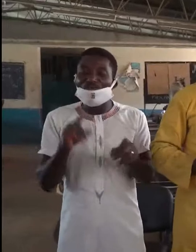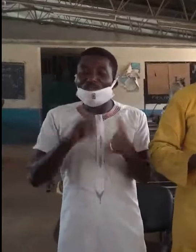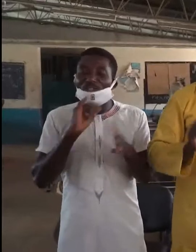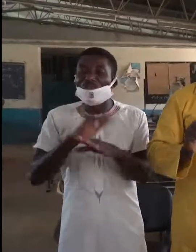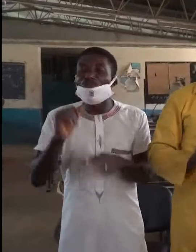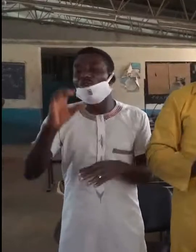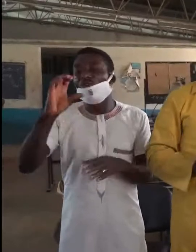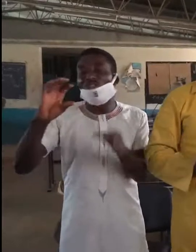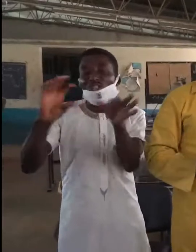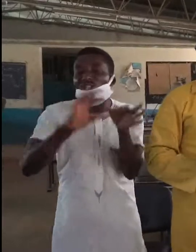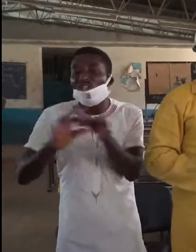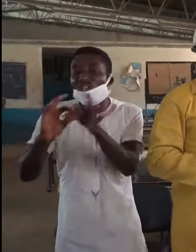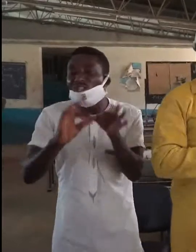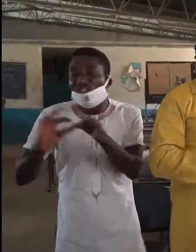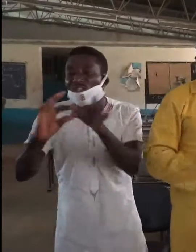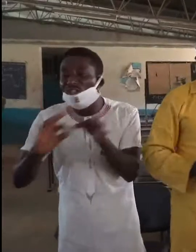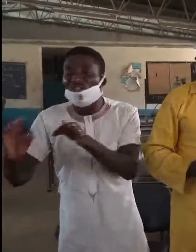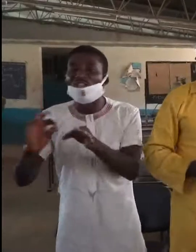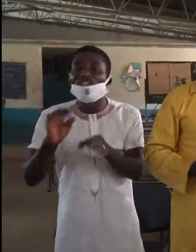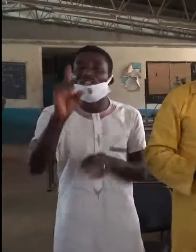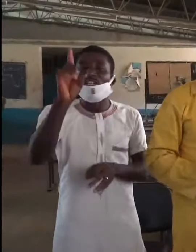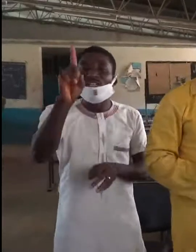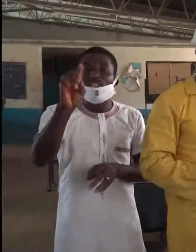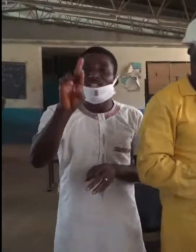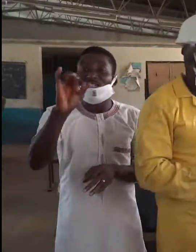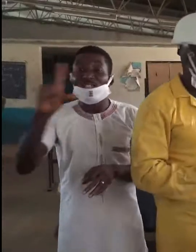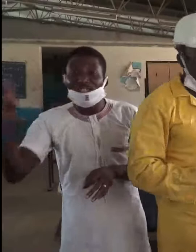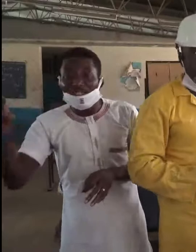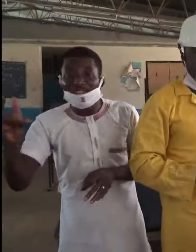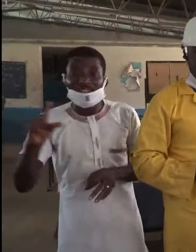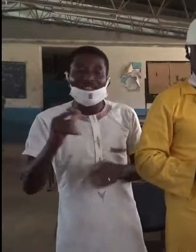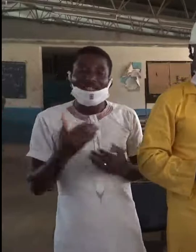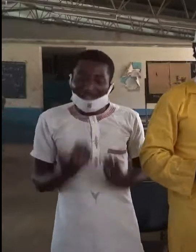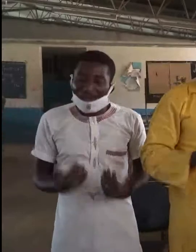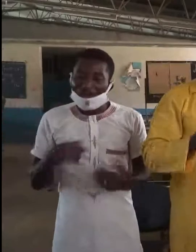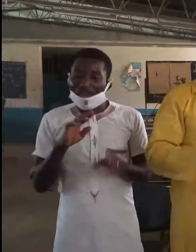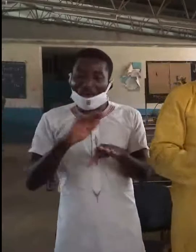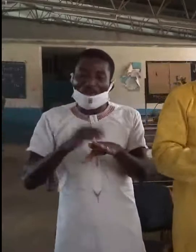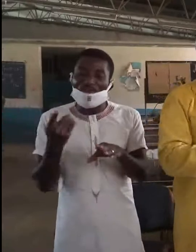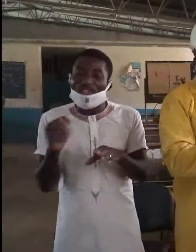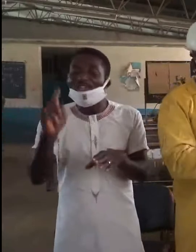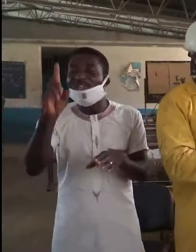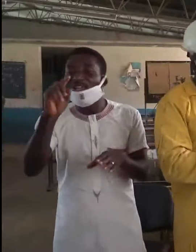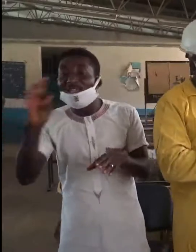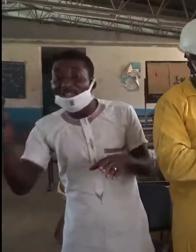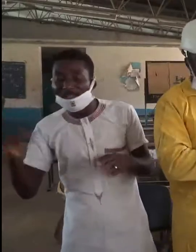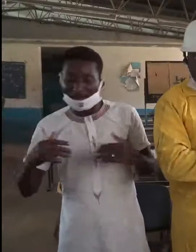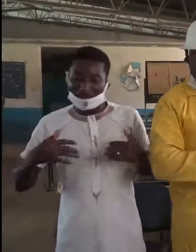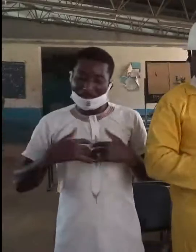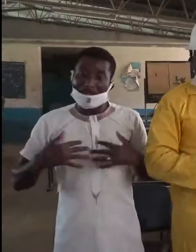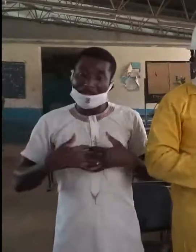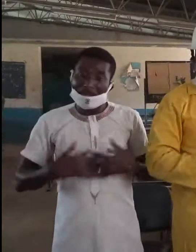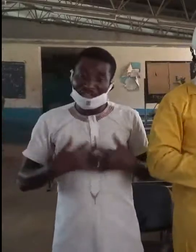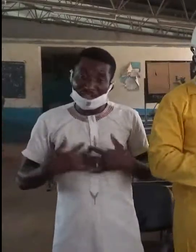we can only chain drill on a drilling machine. Now we are on the drilling machine. We want to start the